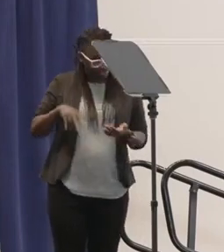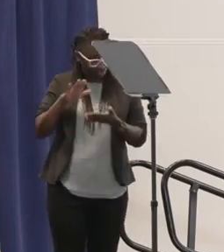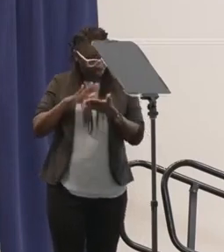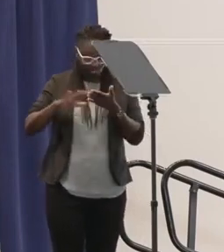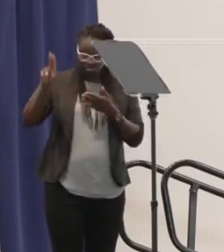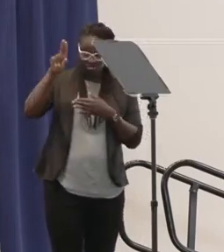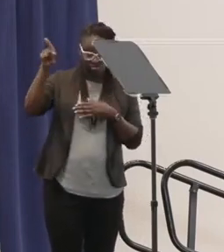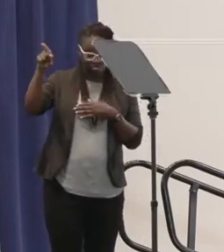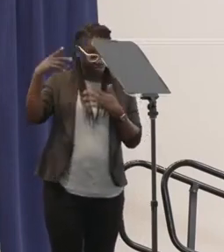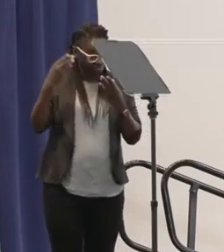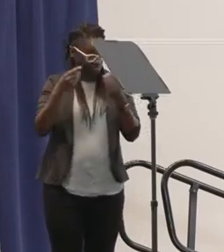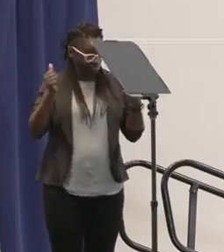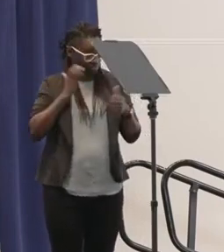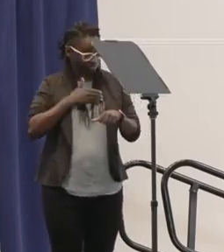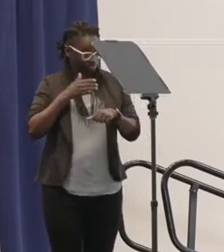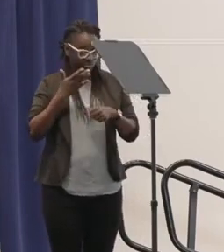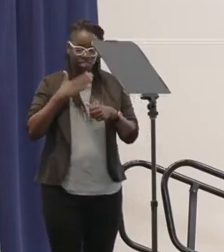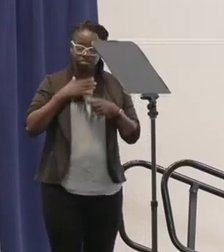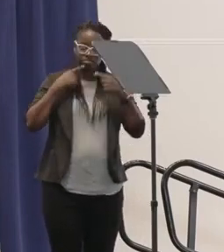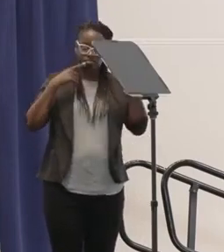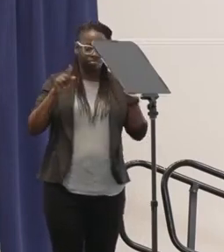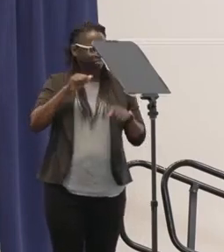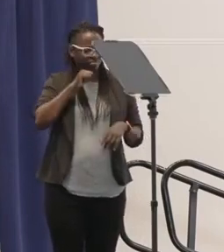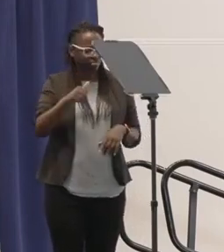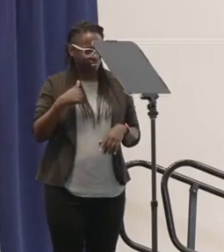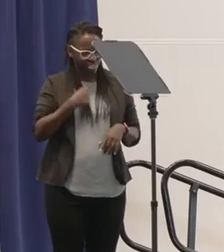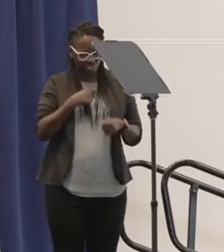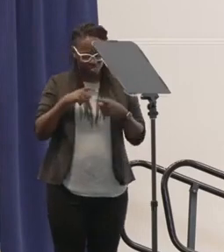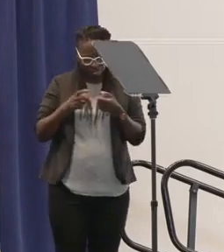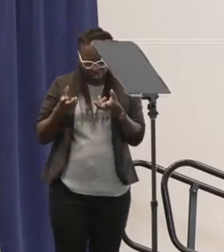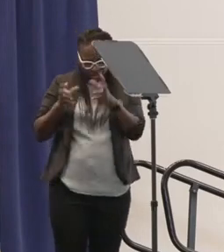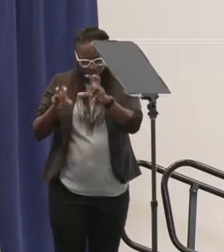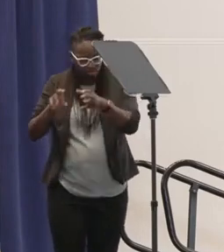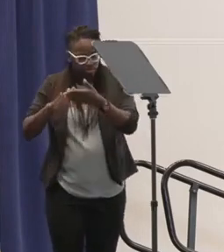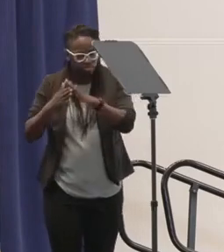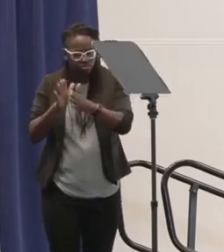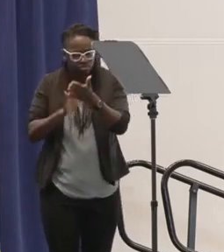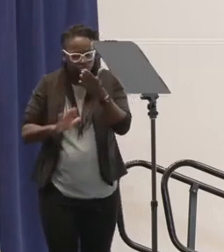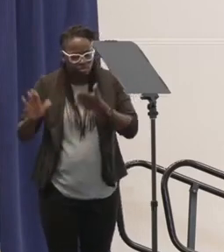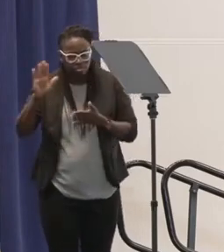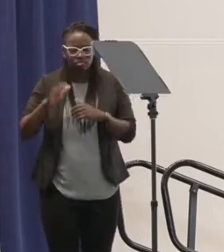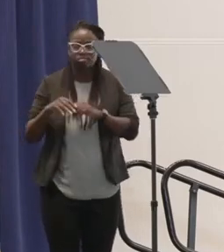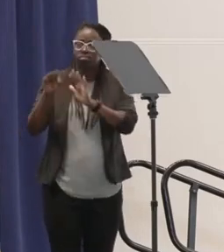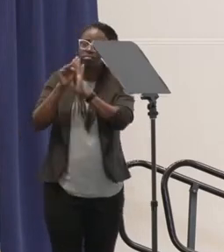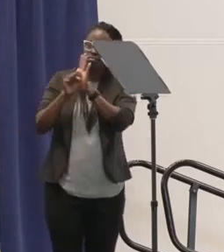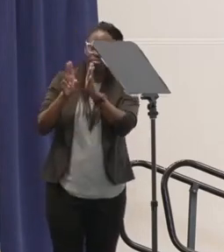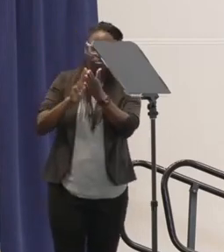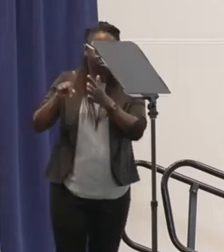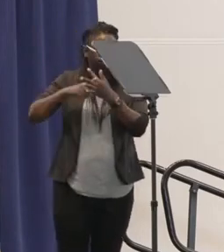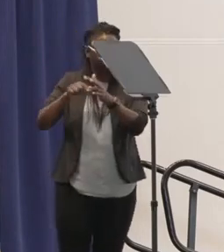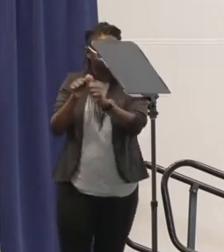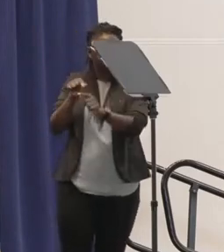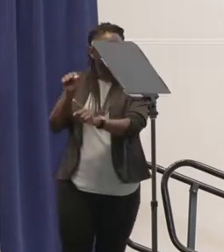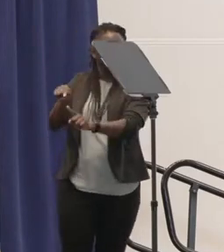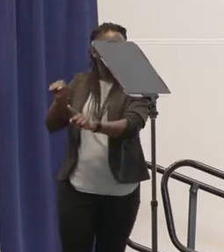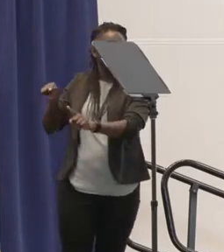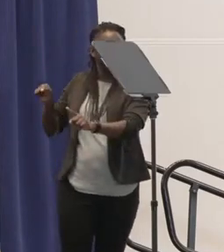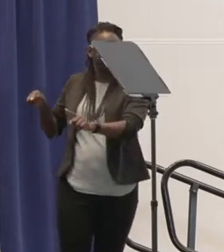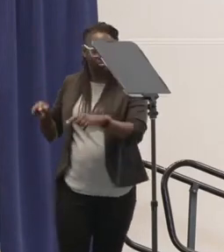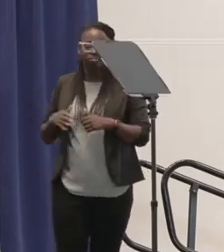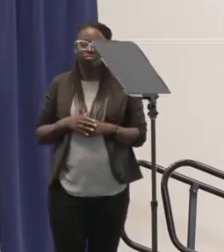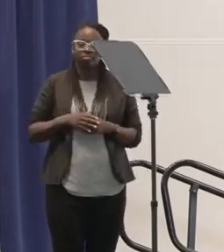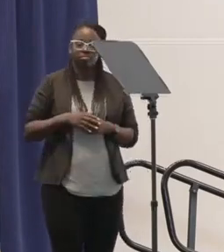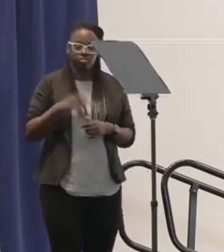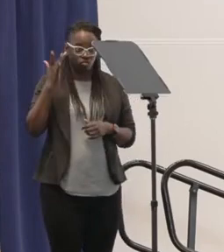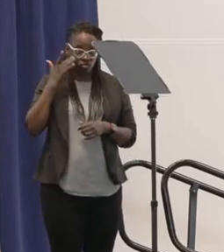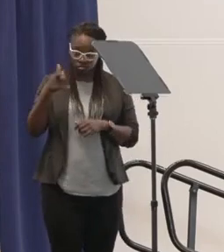is really important to invest in our community colleges and state universities and to, of course, make sure they have everything they would need as our private